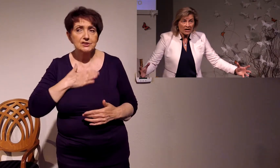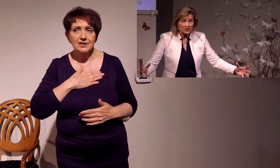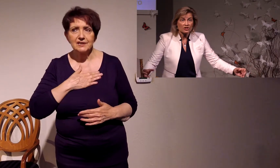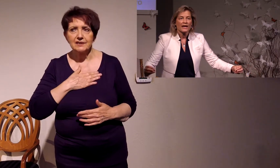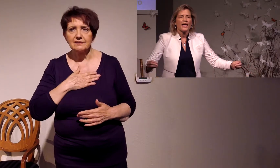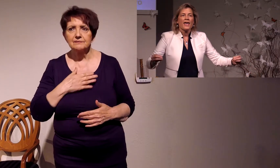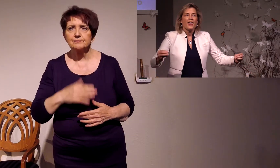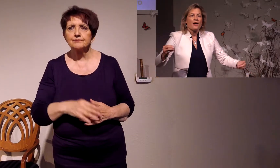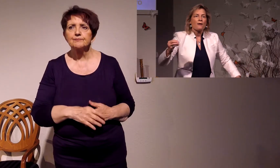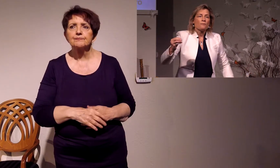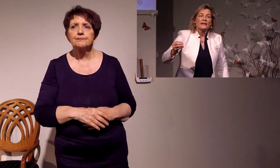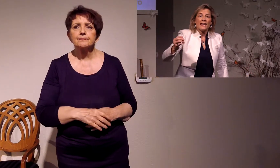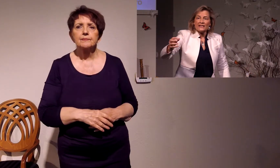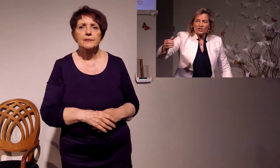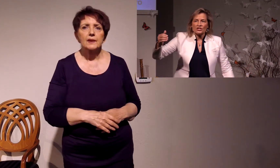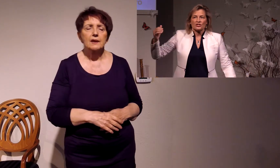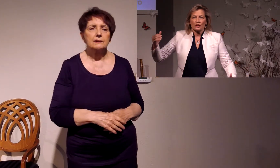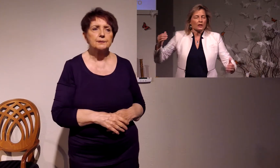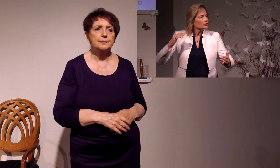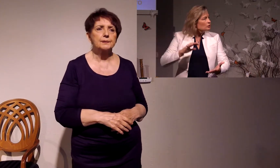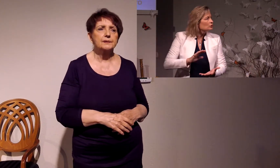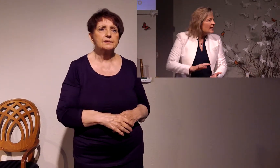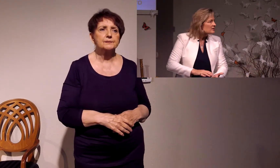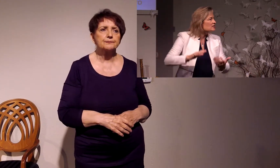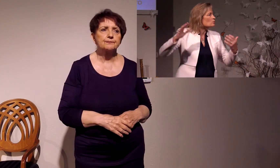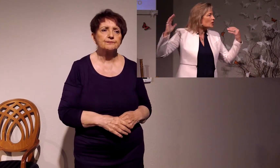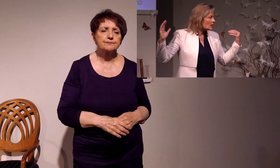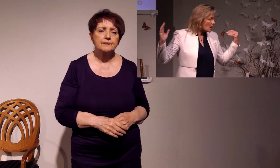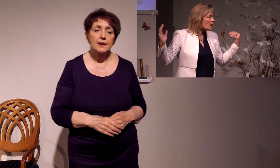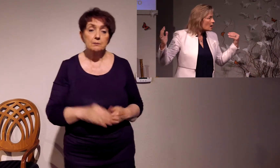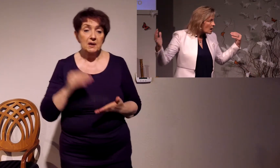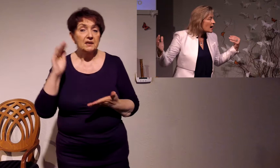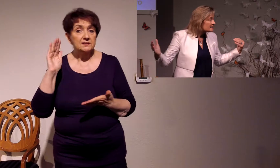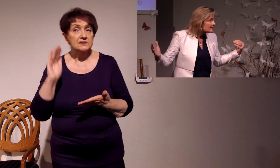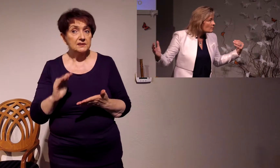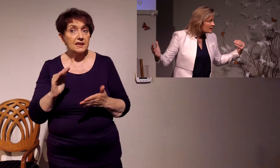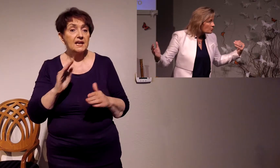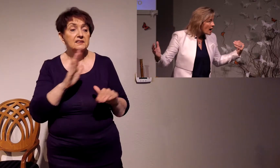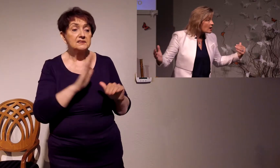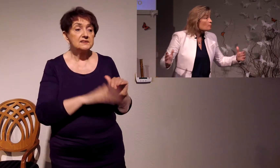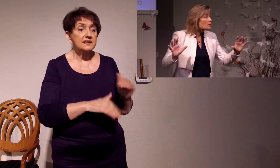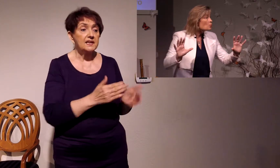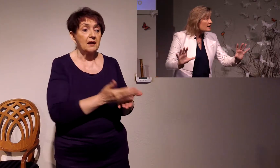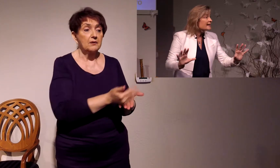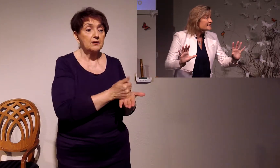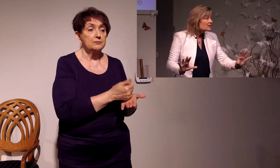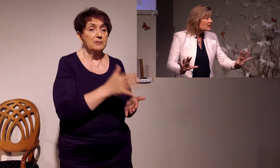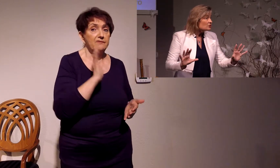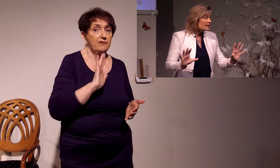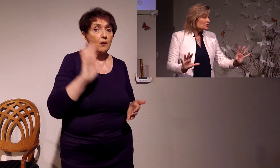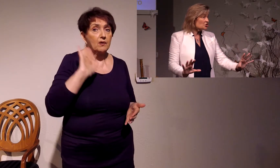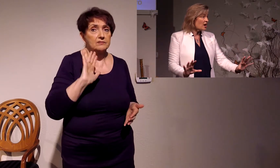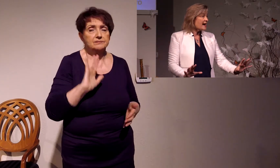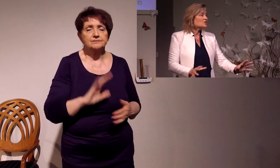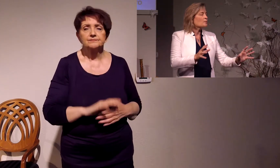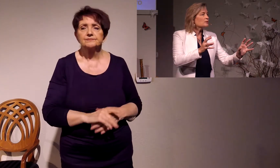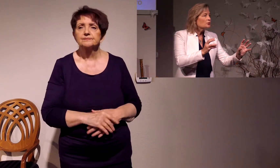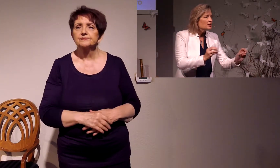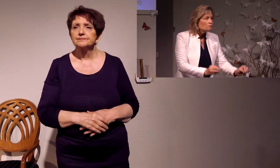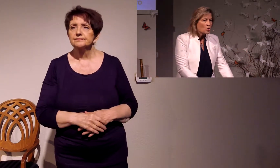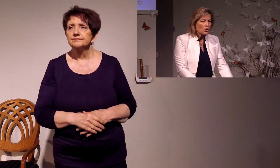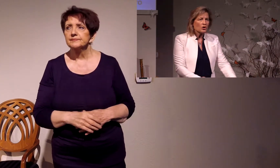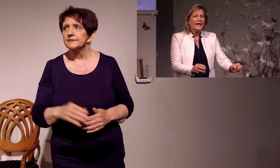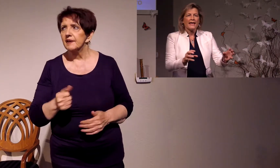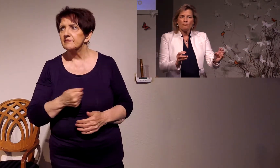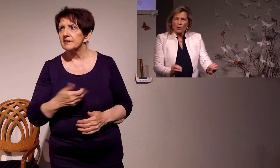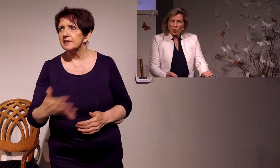very much. It's just a little less than what I did in my prior, but what I can tell you that's changed by